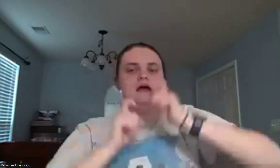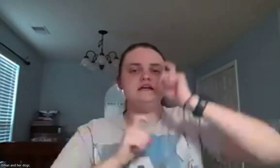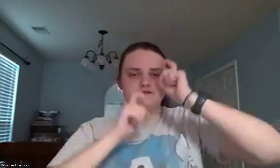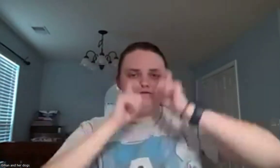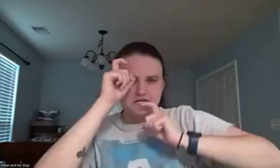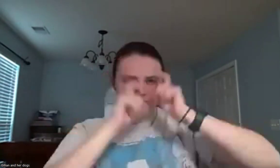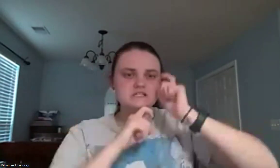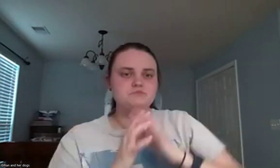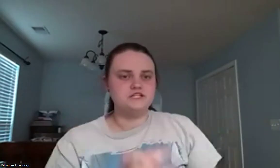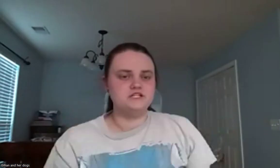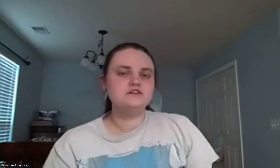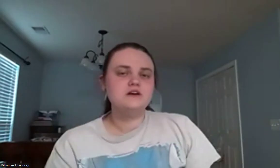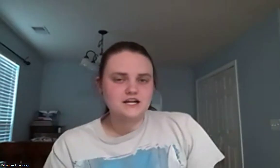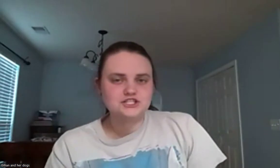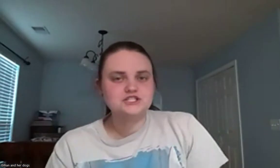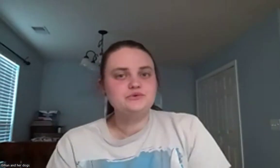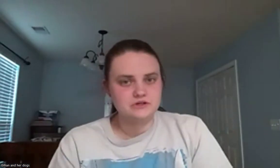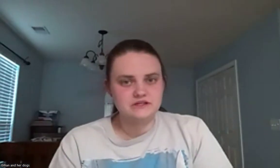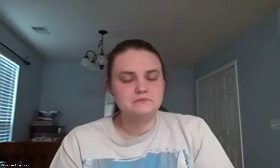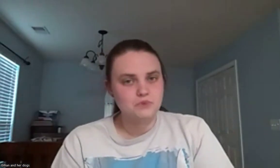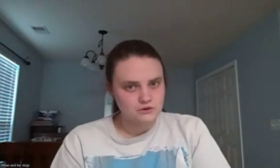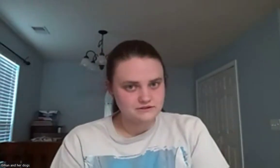so facial expressions are actually really important.